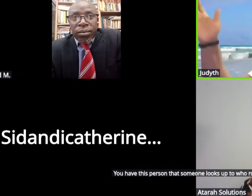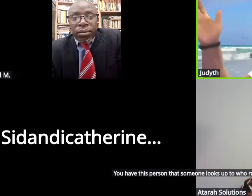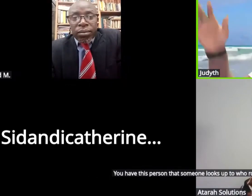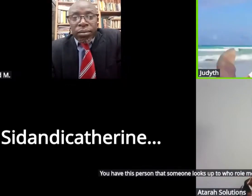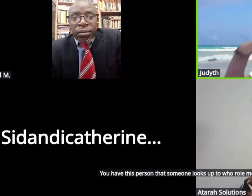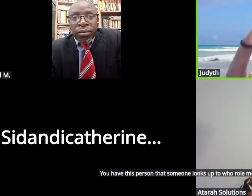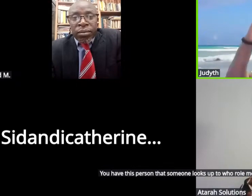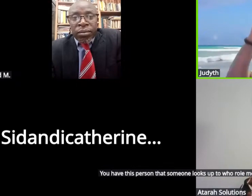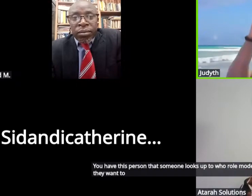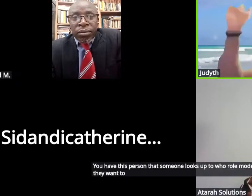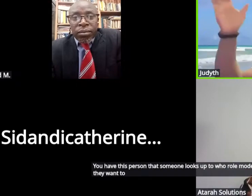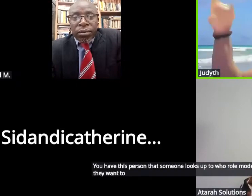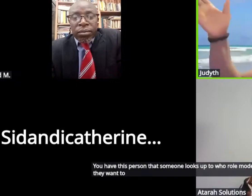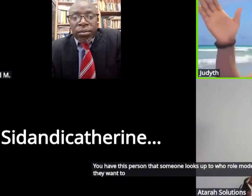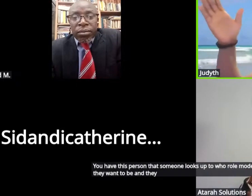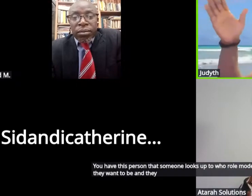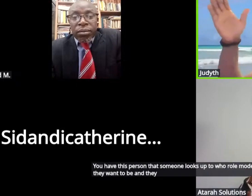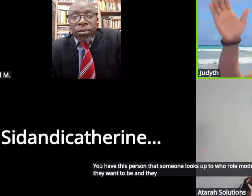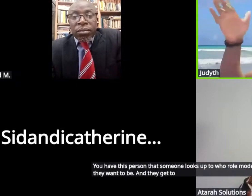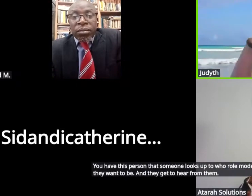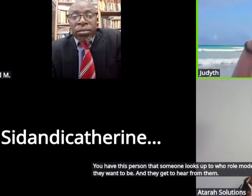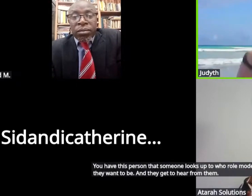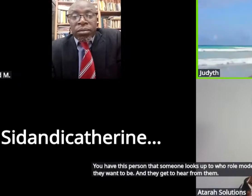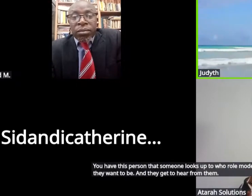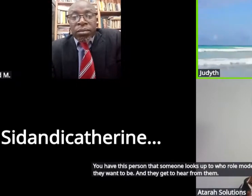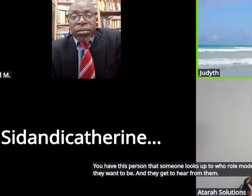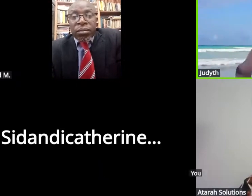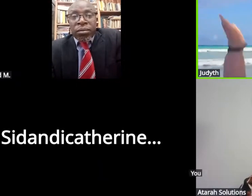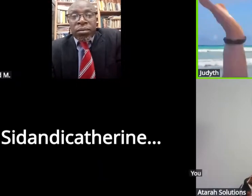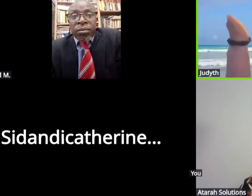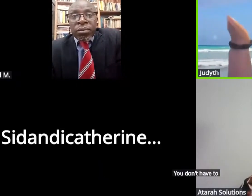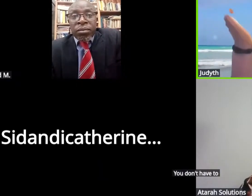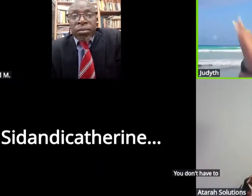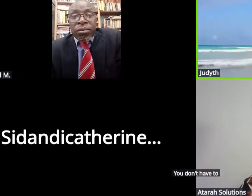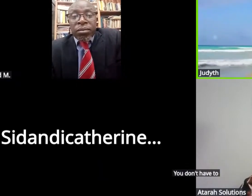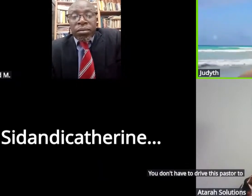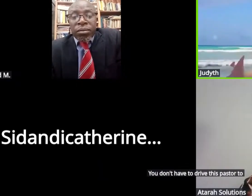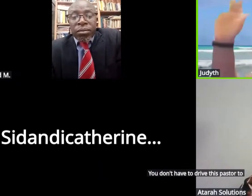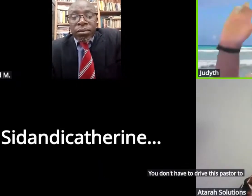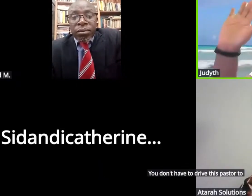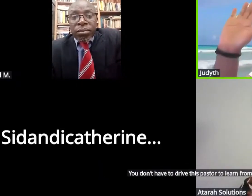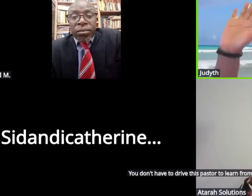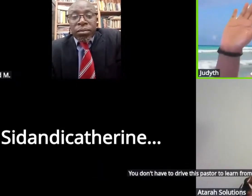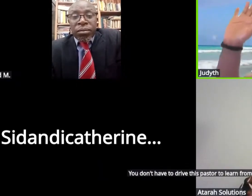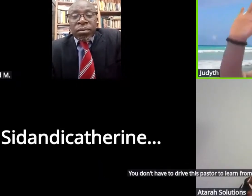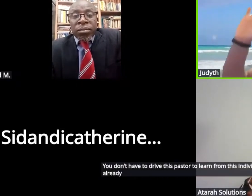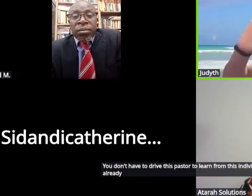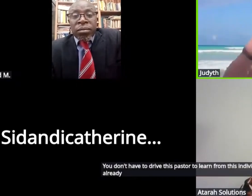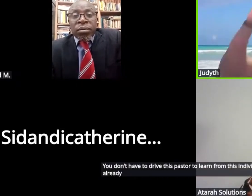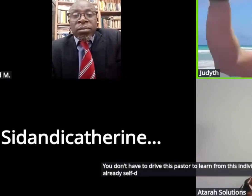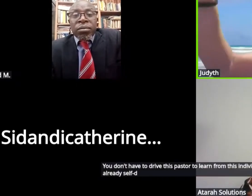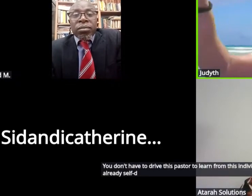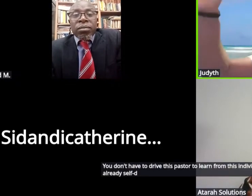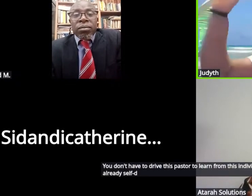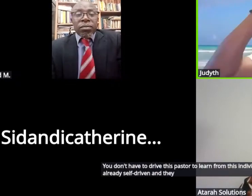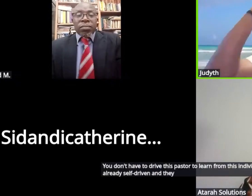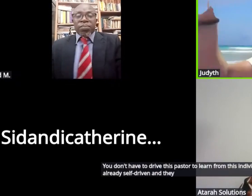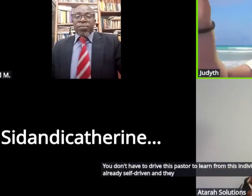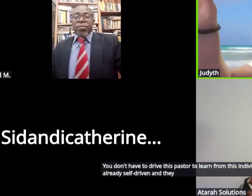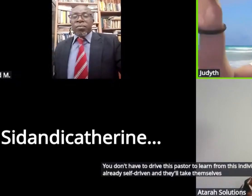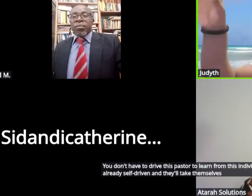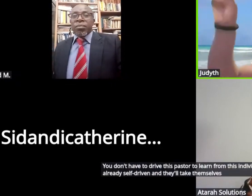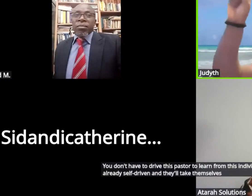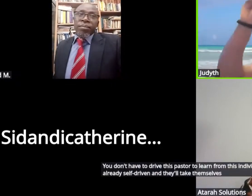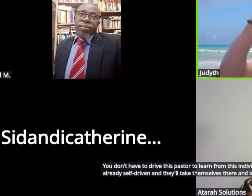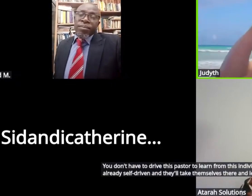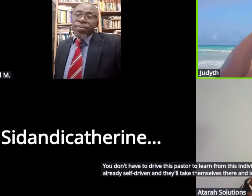to be, and they get to hear from them. You don't have to drive this person to learn from this individual. They're already self-driven and they'll take themselves there and learn as